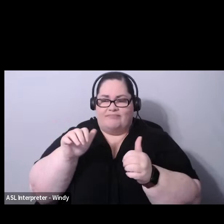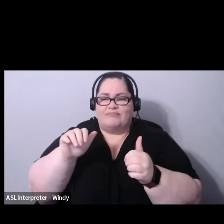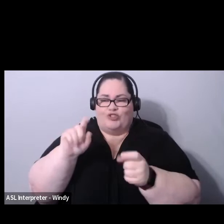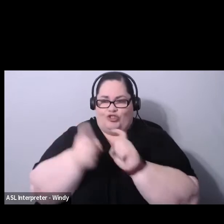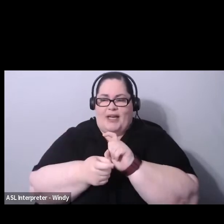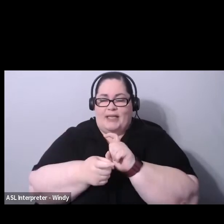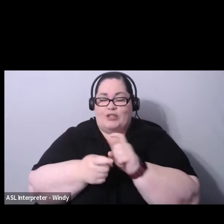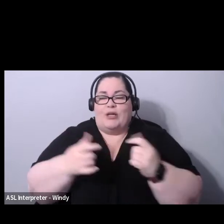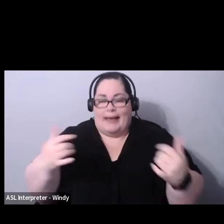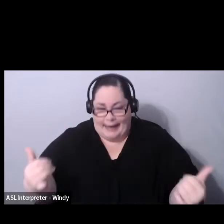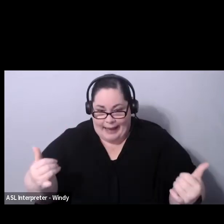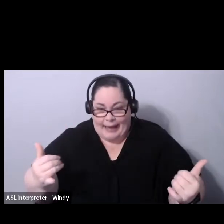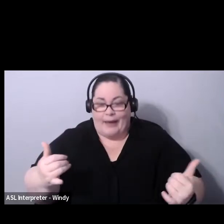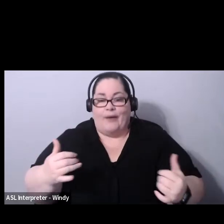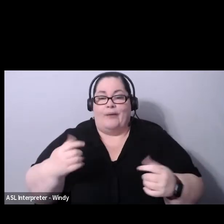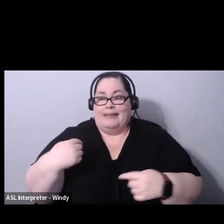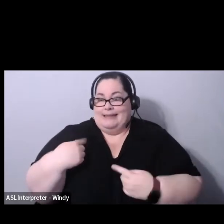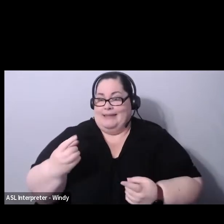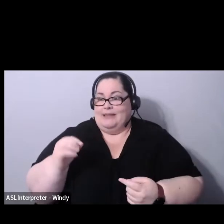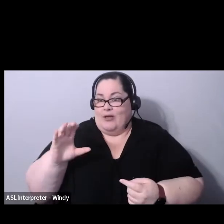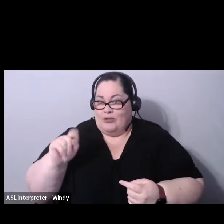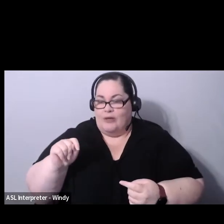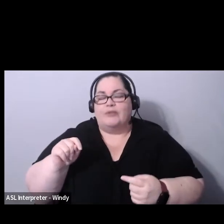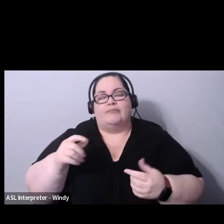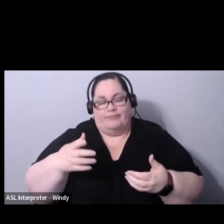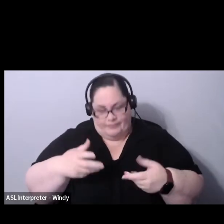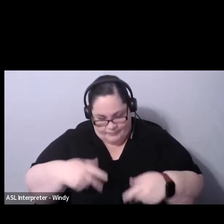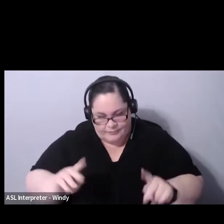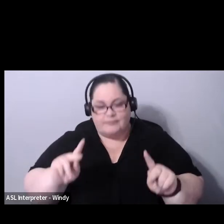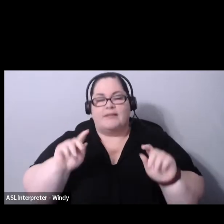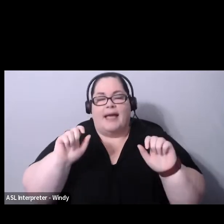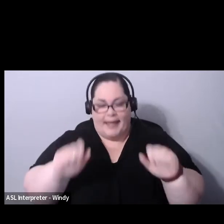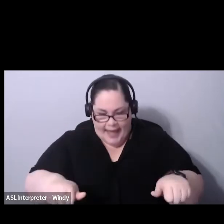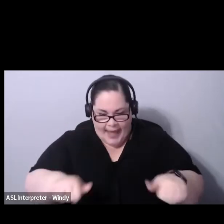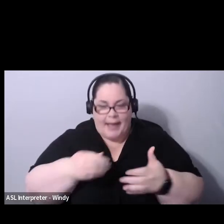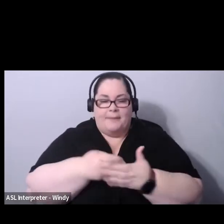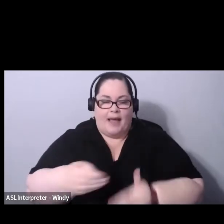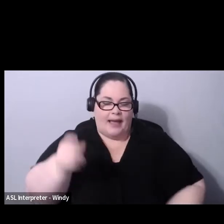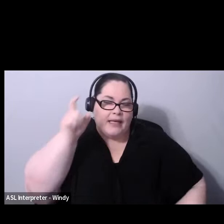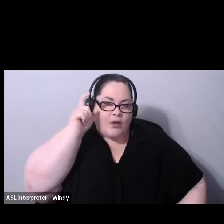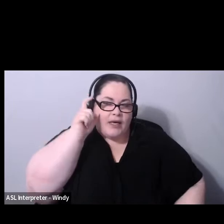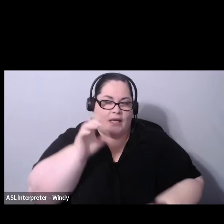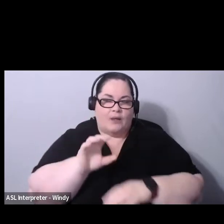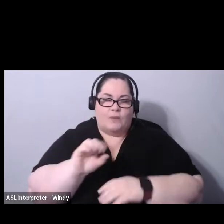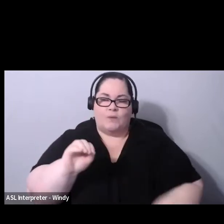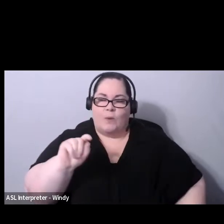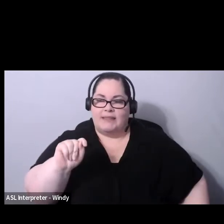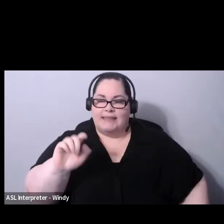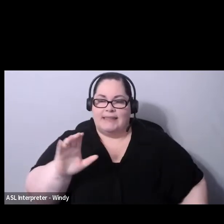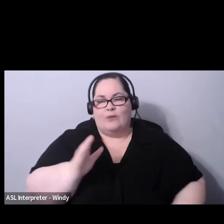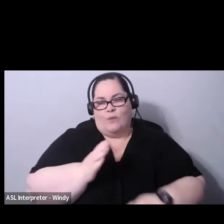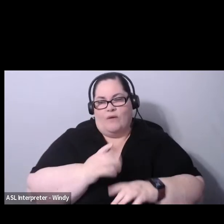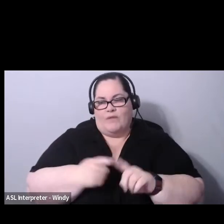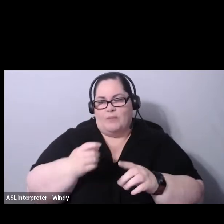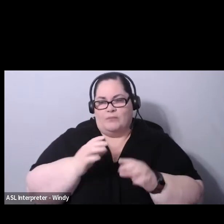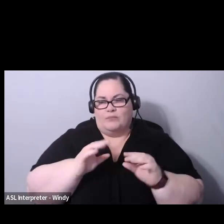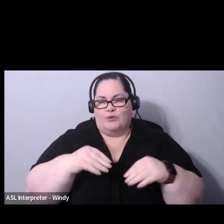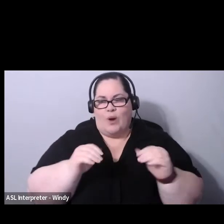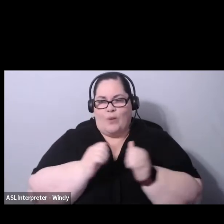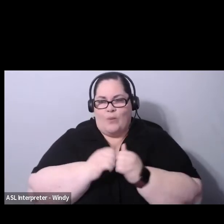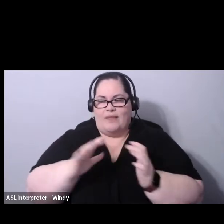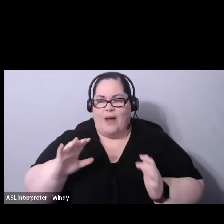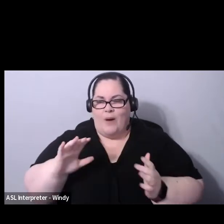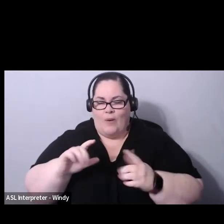of over-the-counter hearing aids. And especially we're wanting to alert our